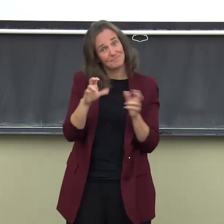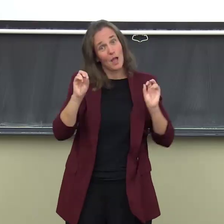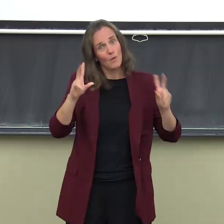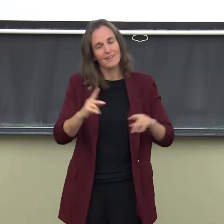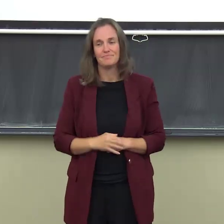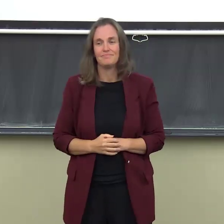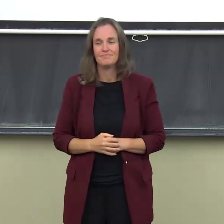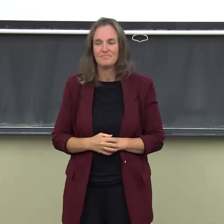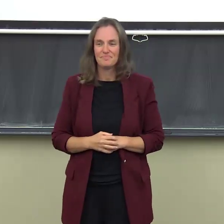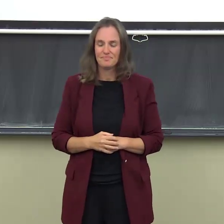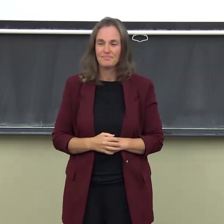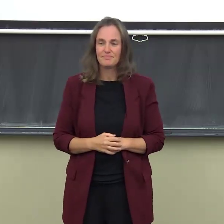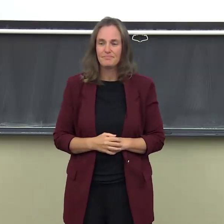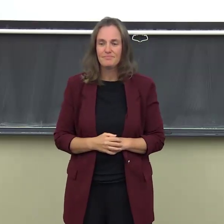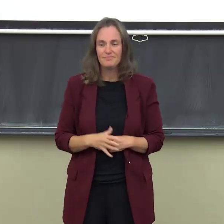I agree.